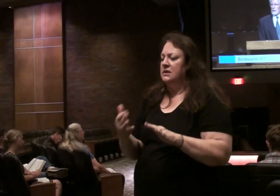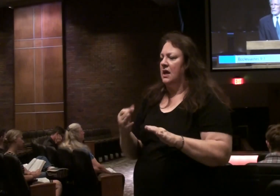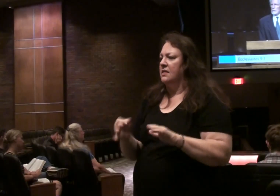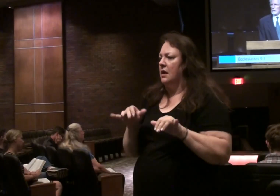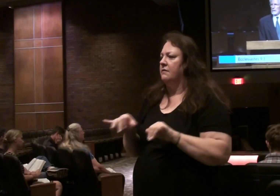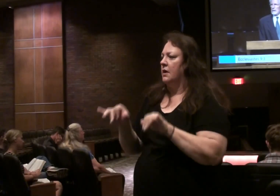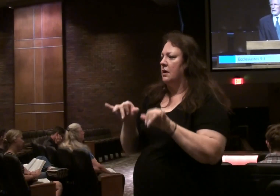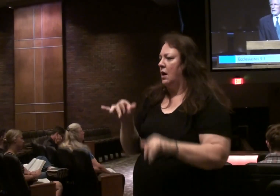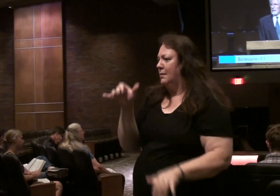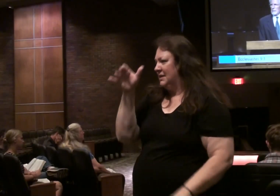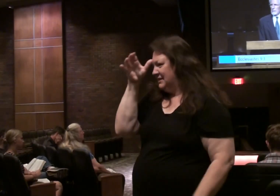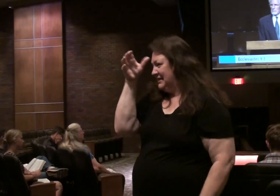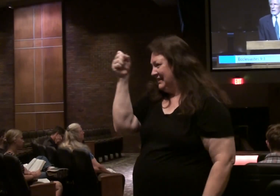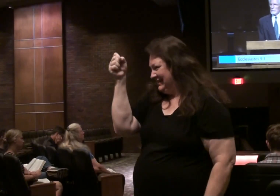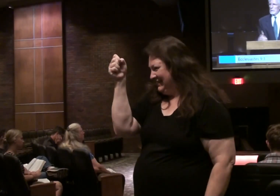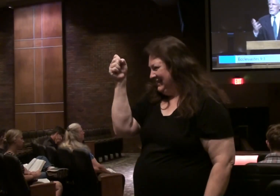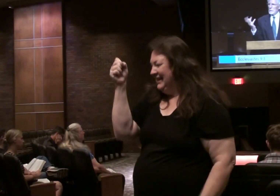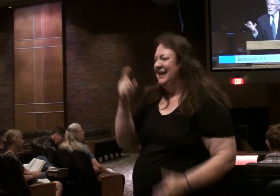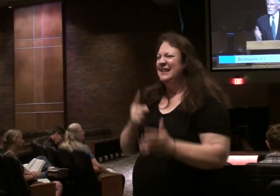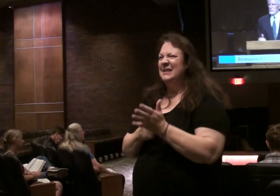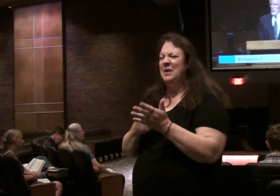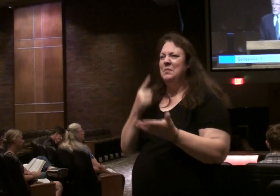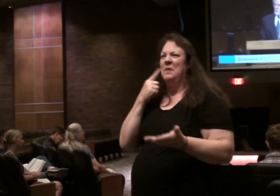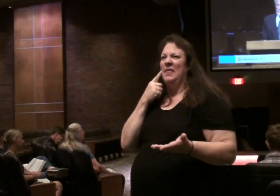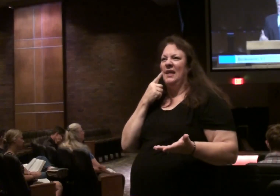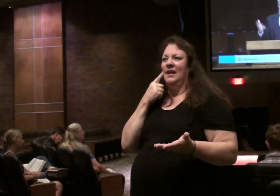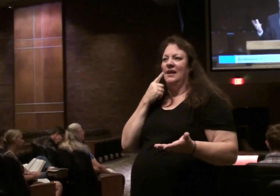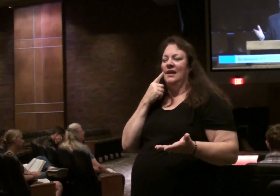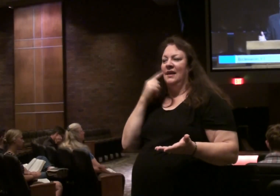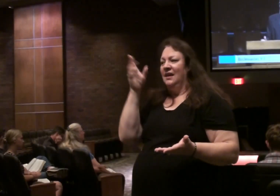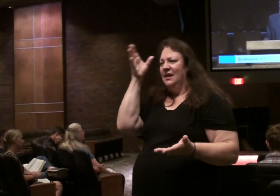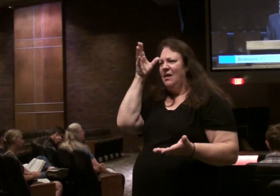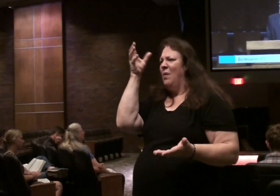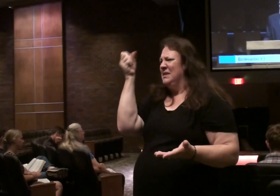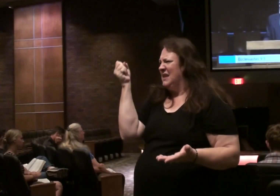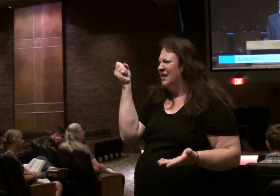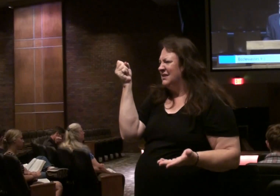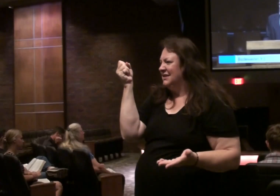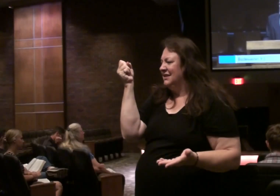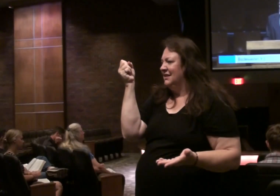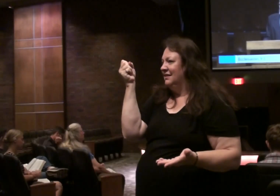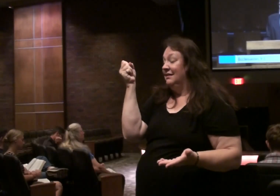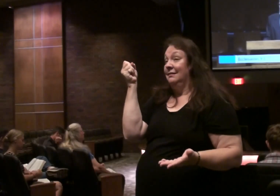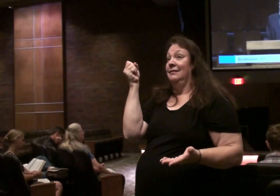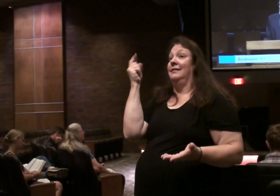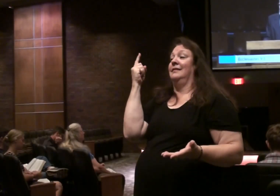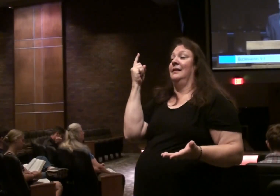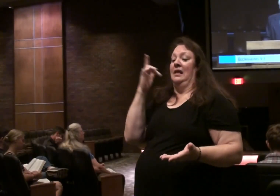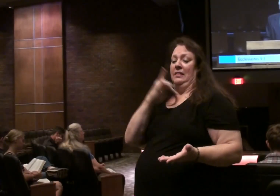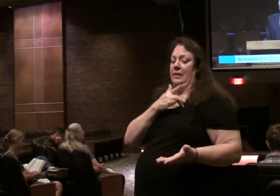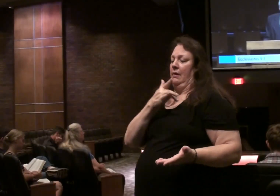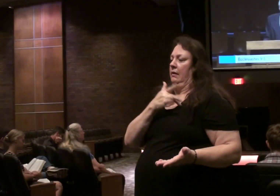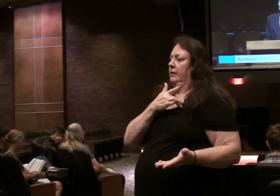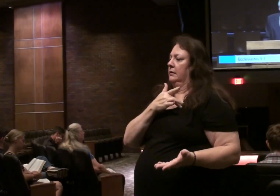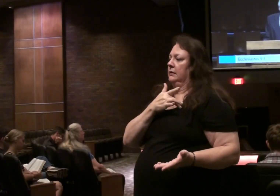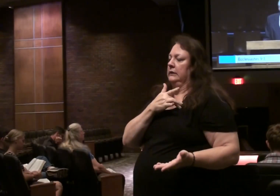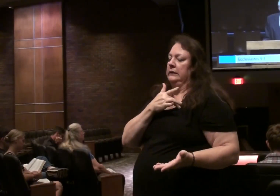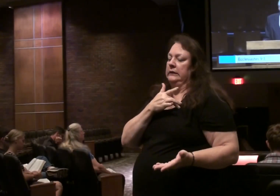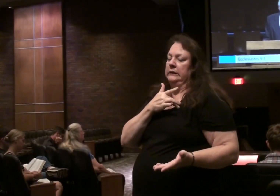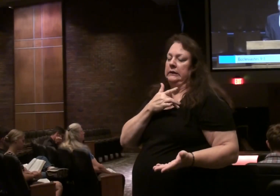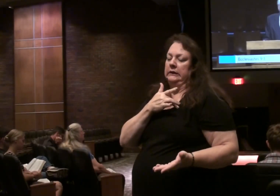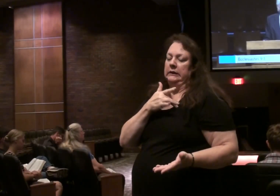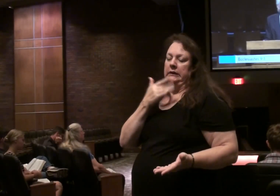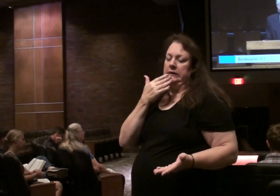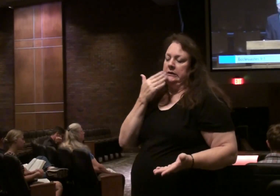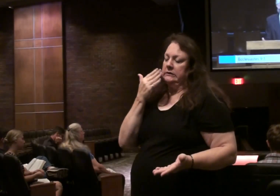Common Sense. And sometimes we think, well, it's common sense. But understand, the heart is deceitful and desperately